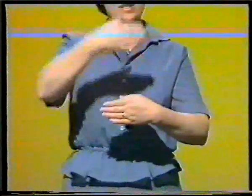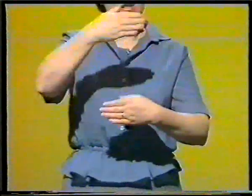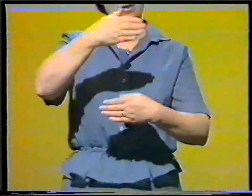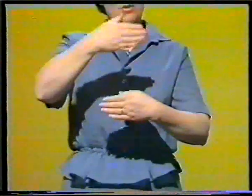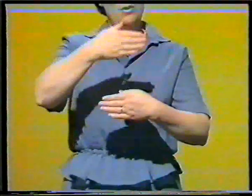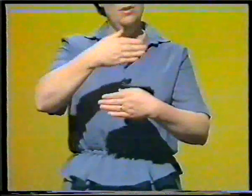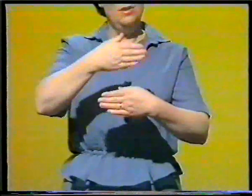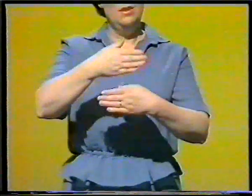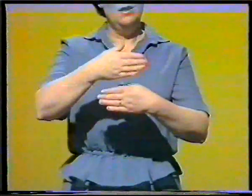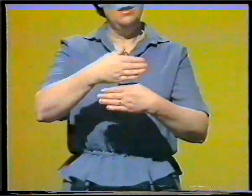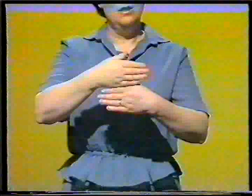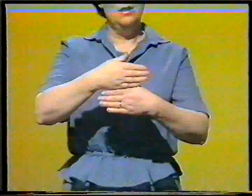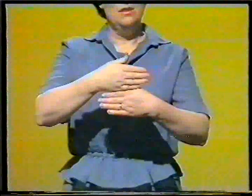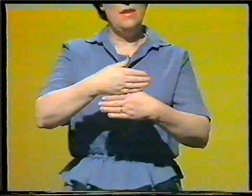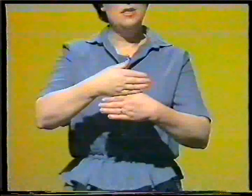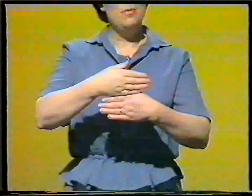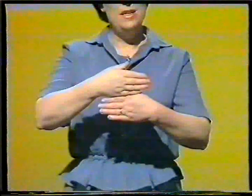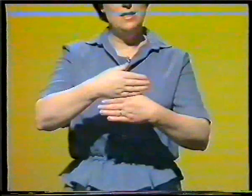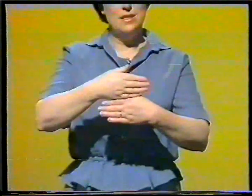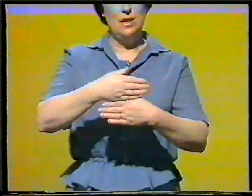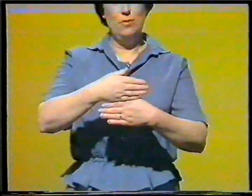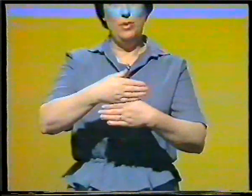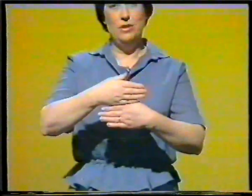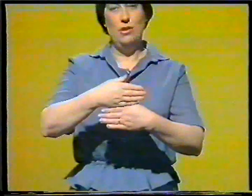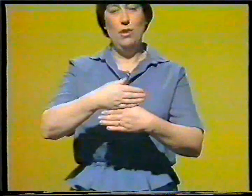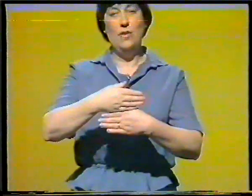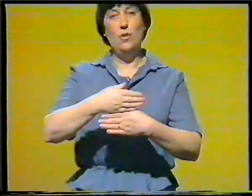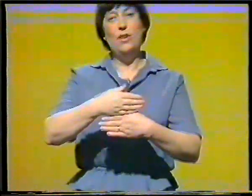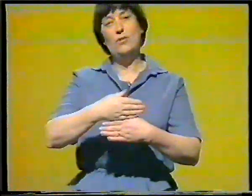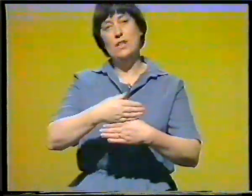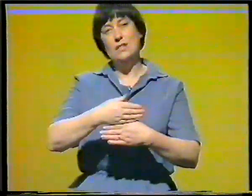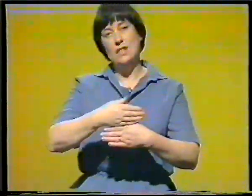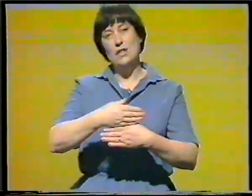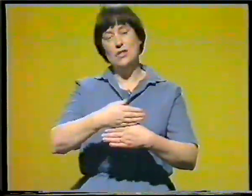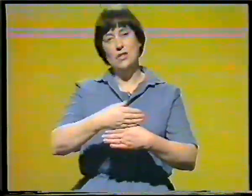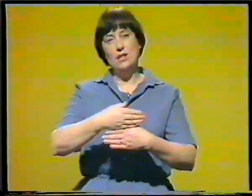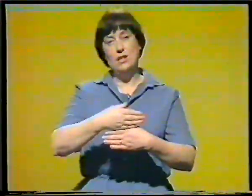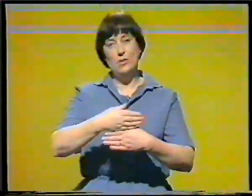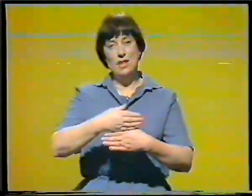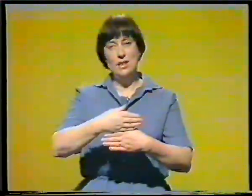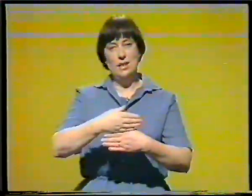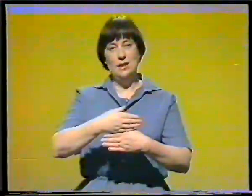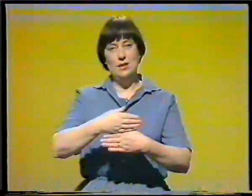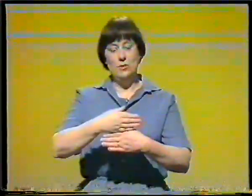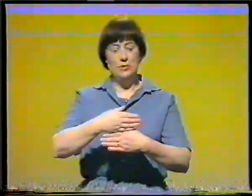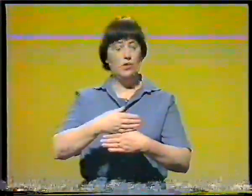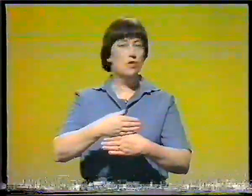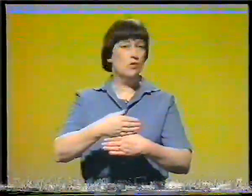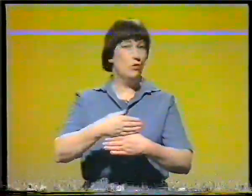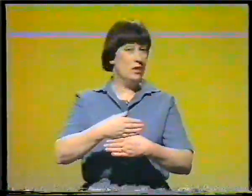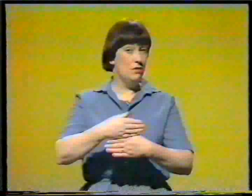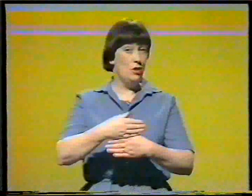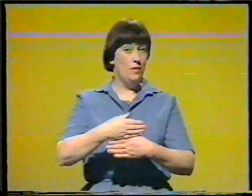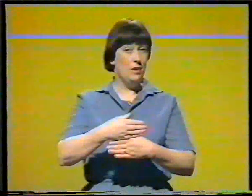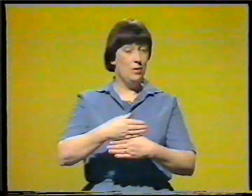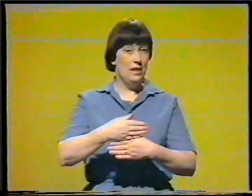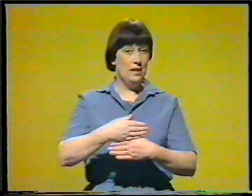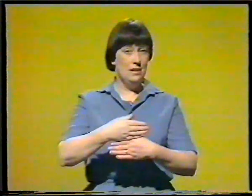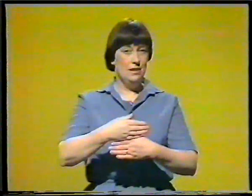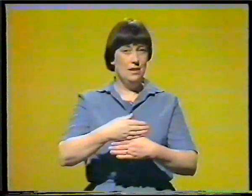Window. Now that's the basic sign for window, and the one you need to teach in the beginning. Of course, not all windows open that way.